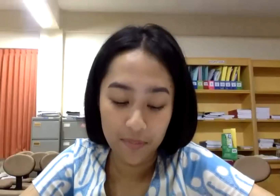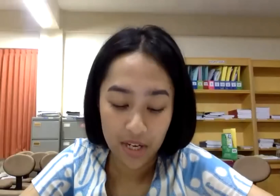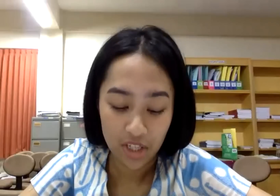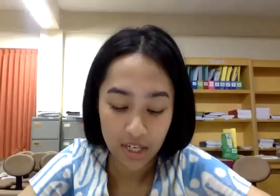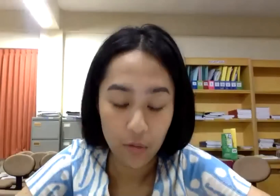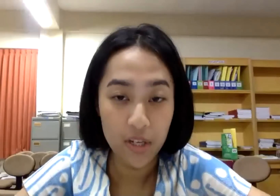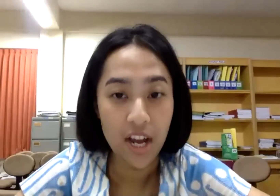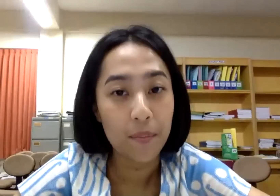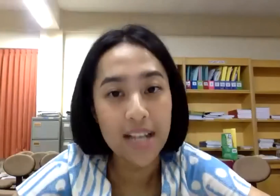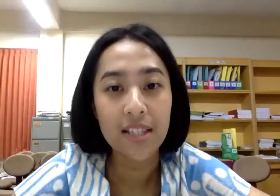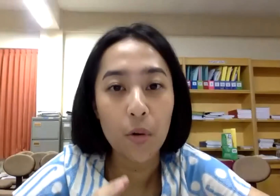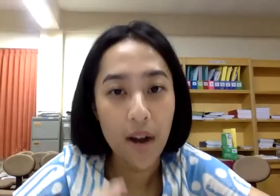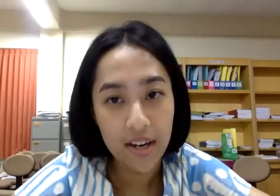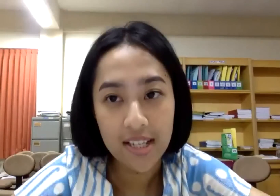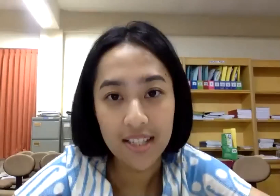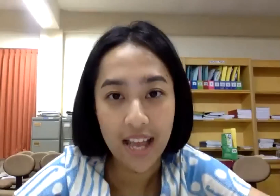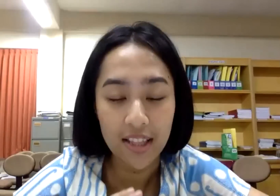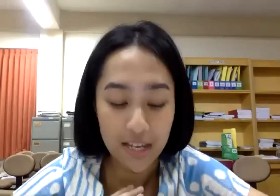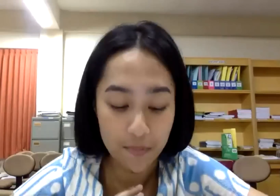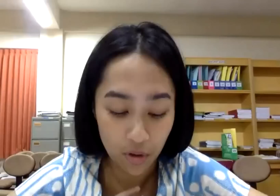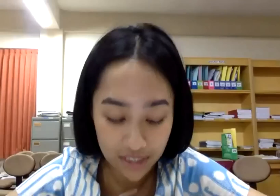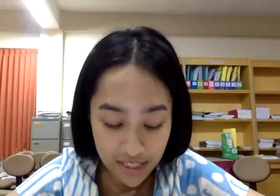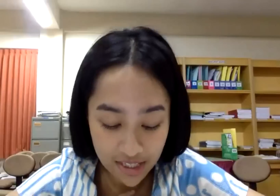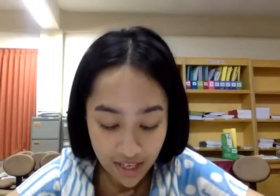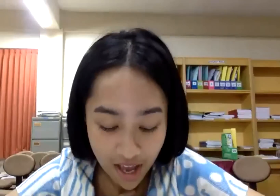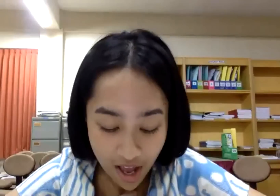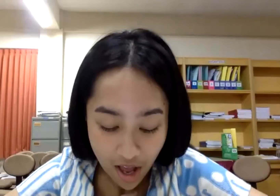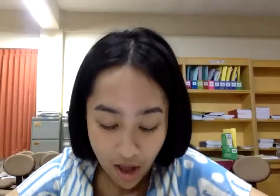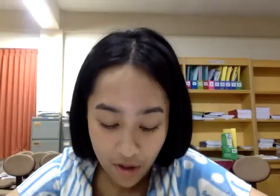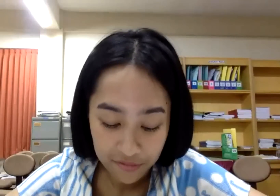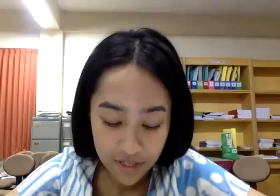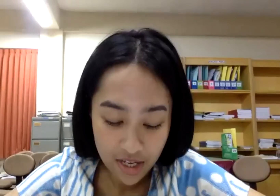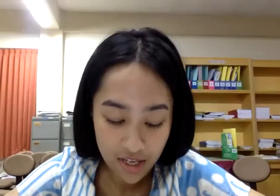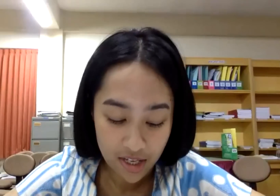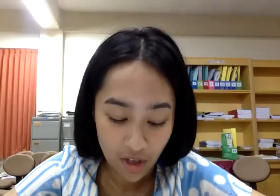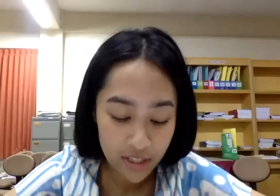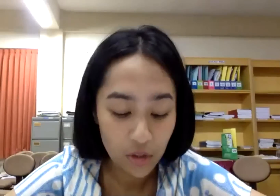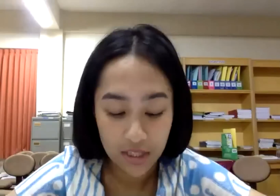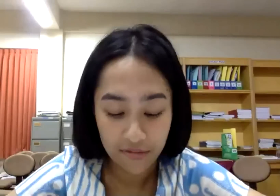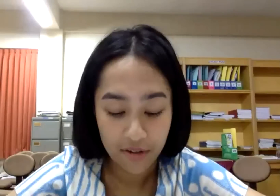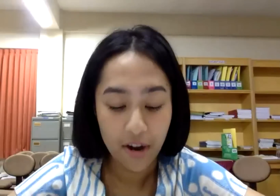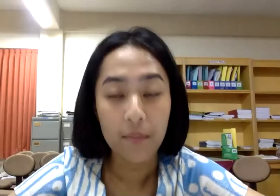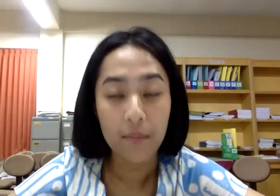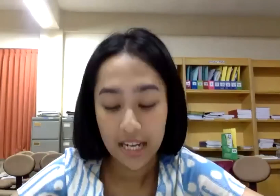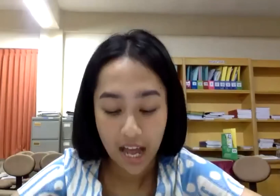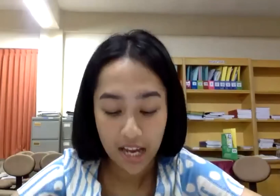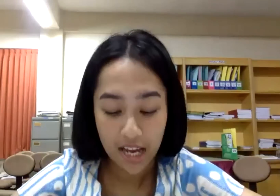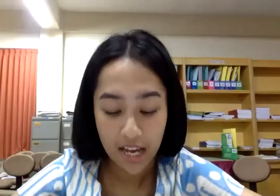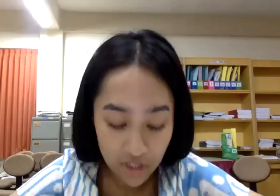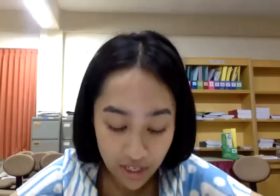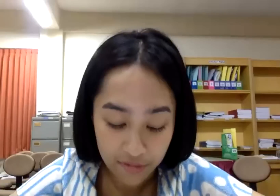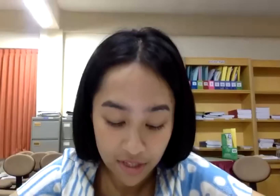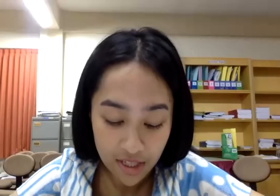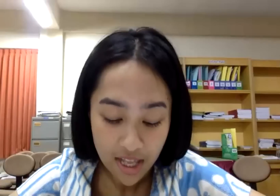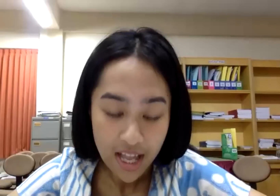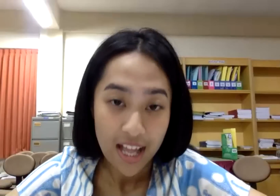and participation in which apprised the awareness and the importance of the inclusive environment in